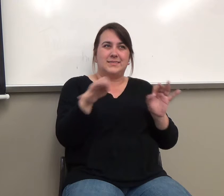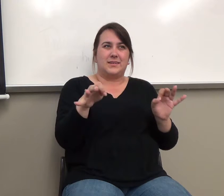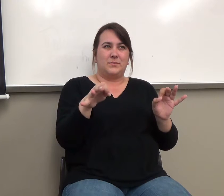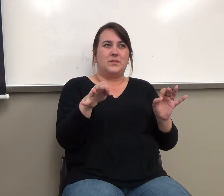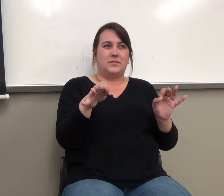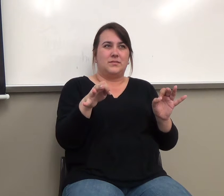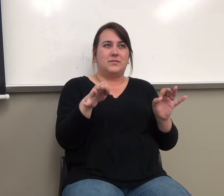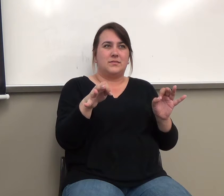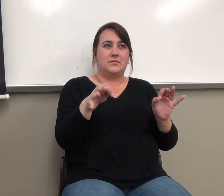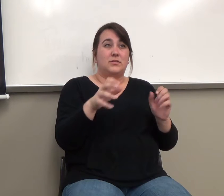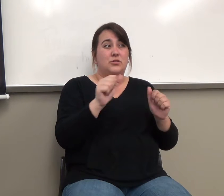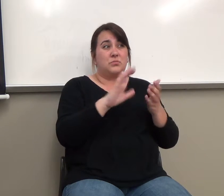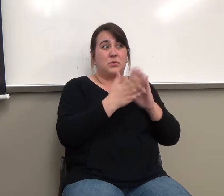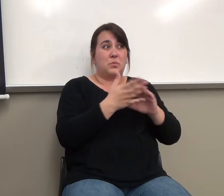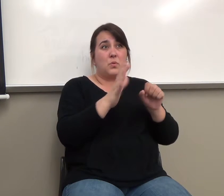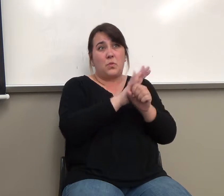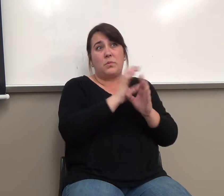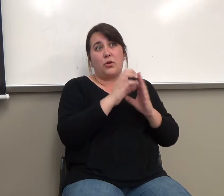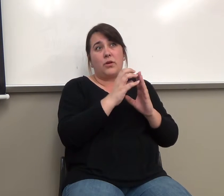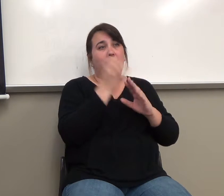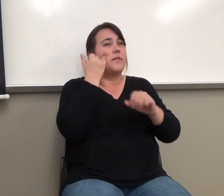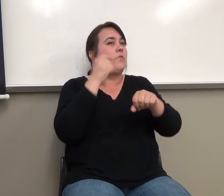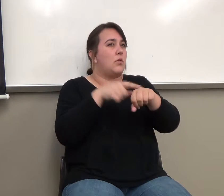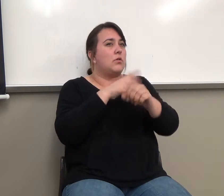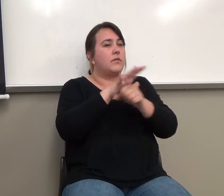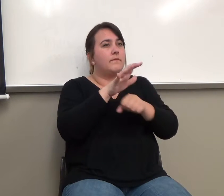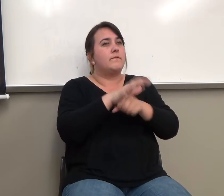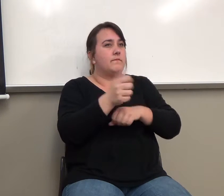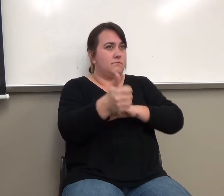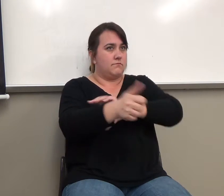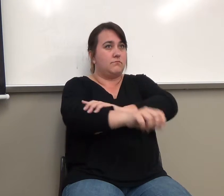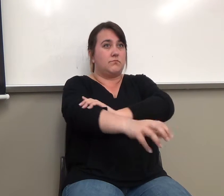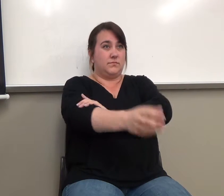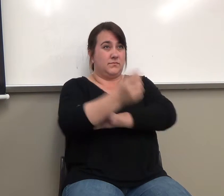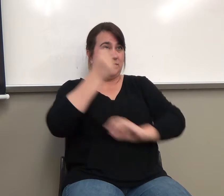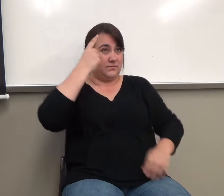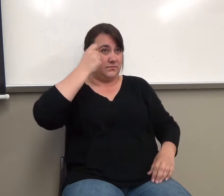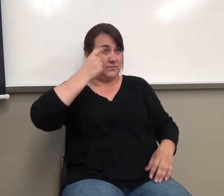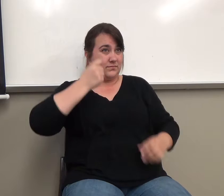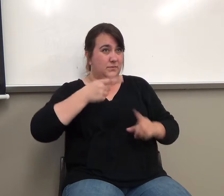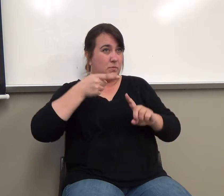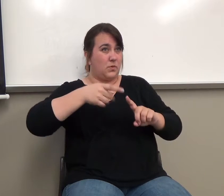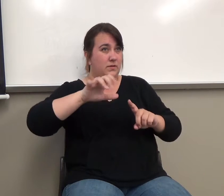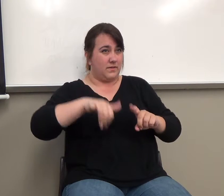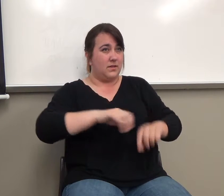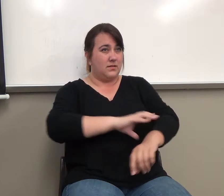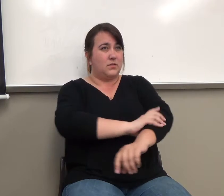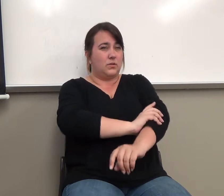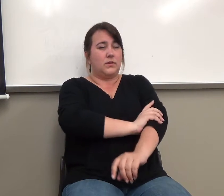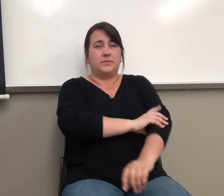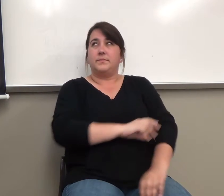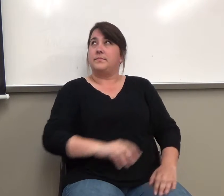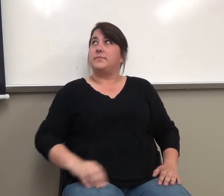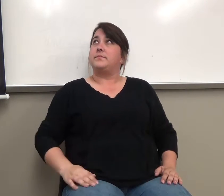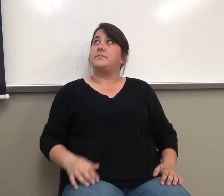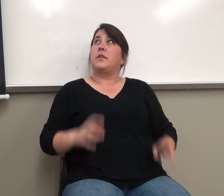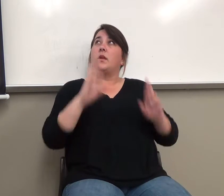paragraph. Okay? So does everyone see what you were doing there? I was hoping that you